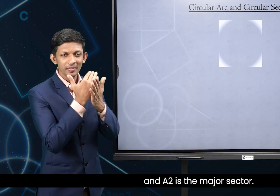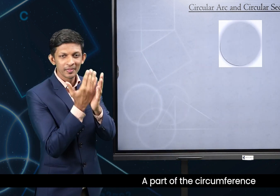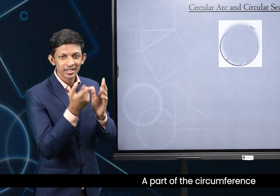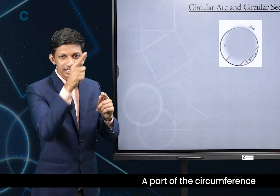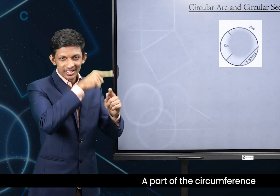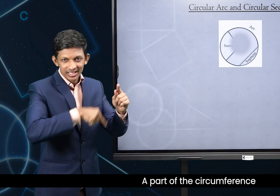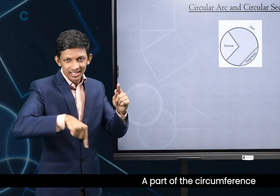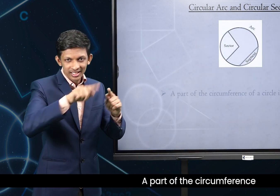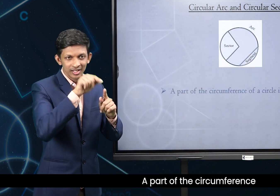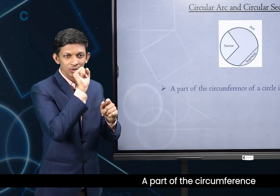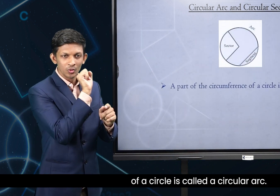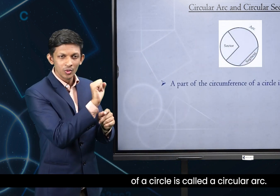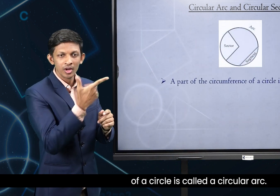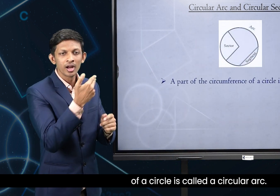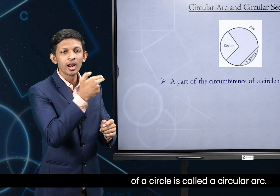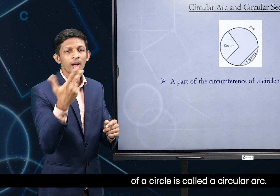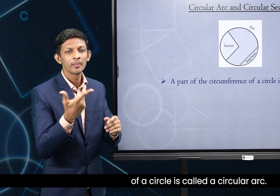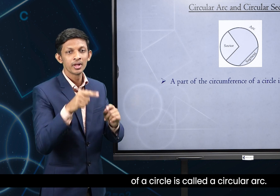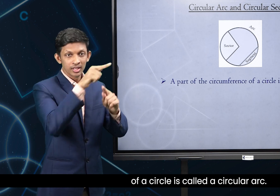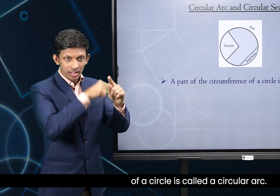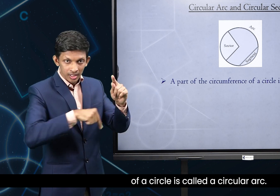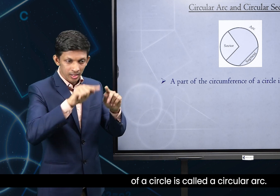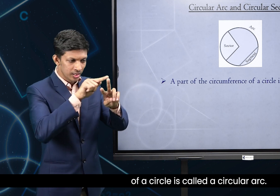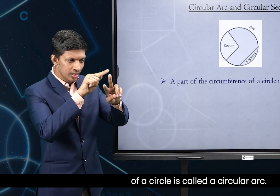A part of the circumference of a circle is called a circular arc.